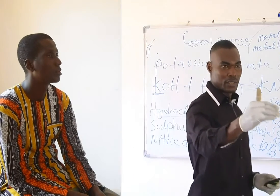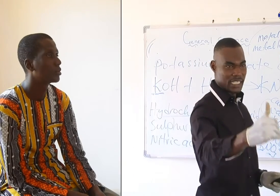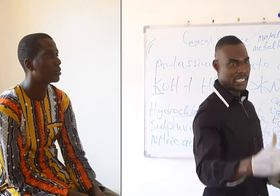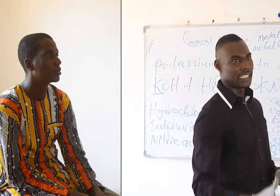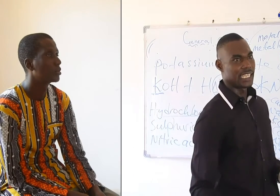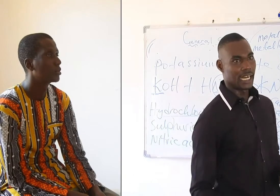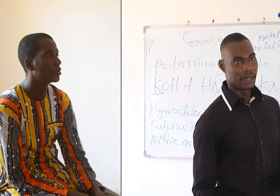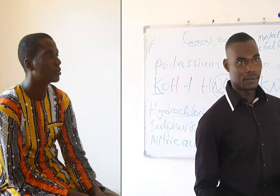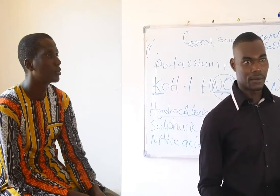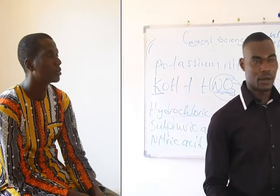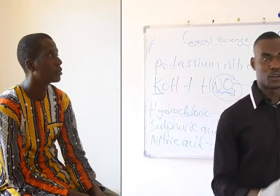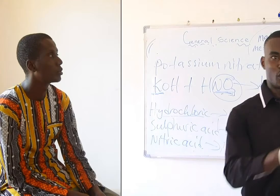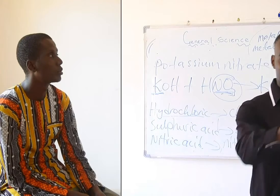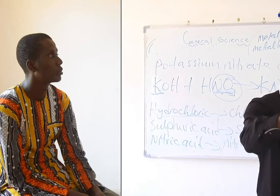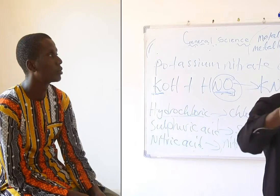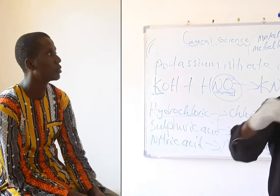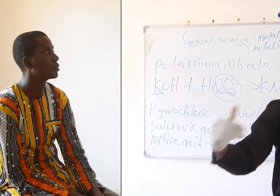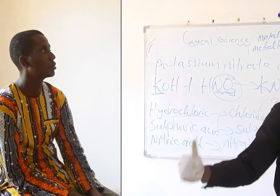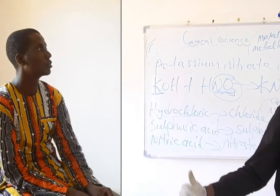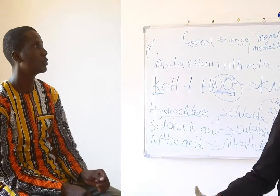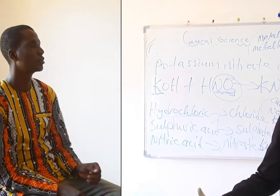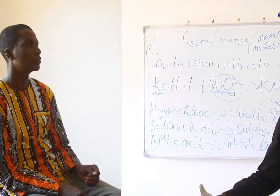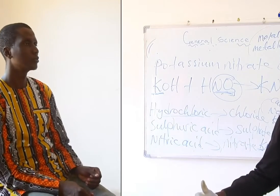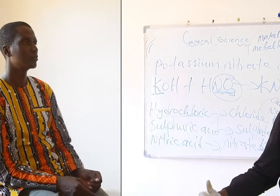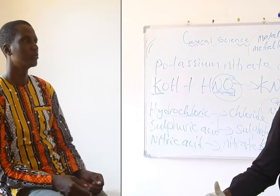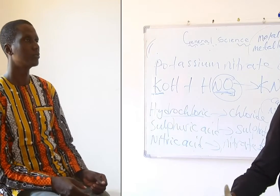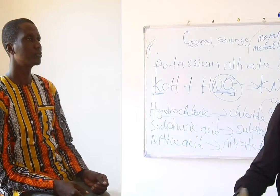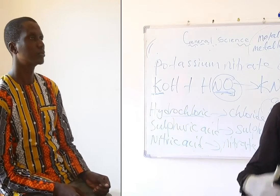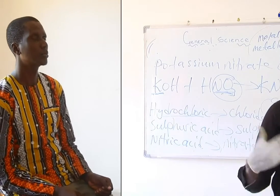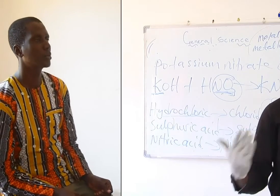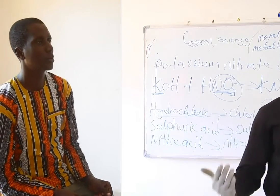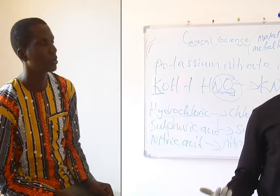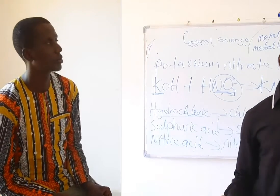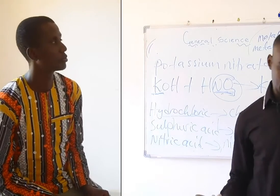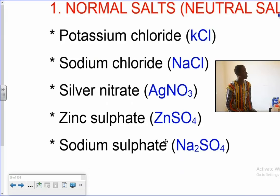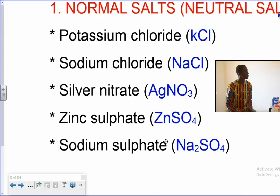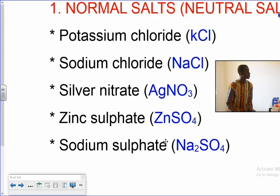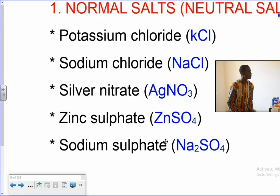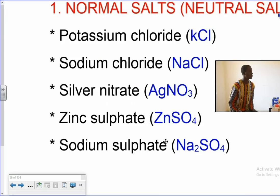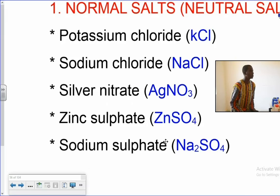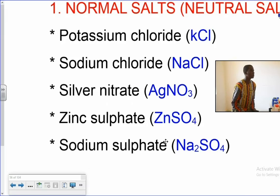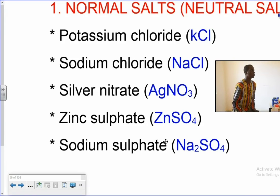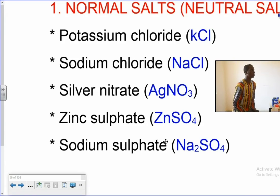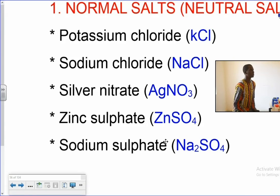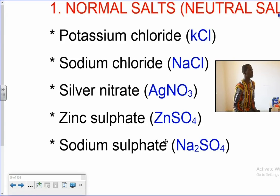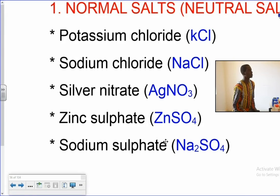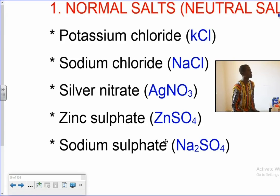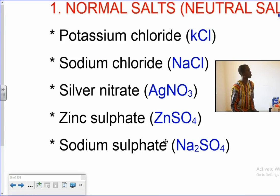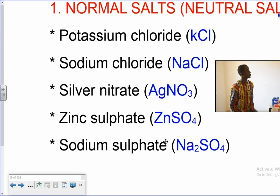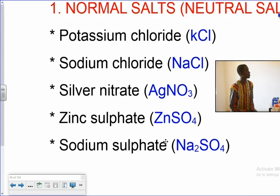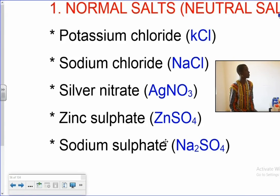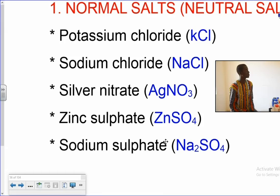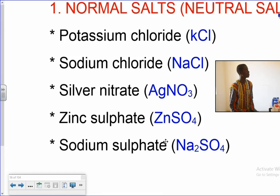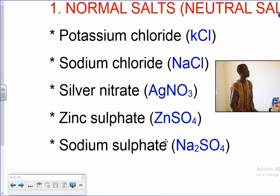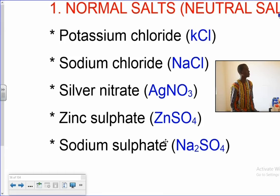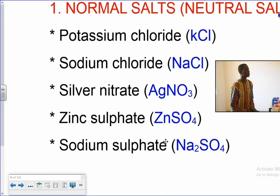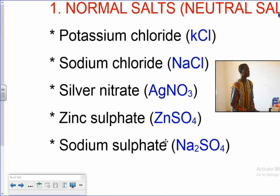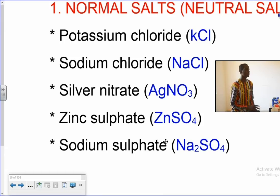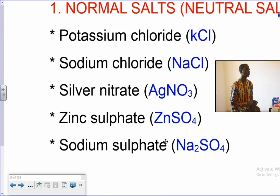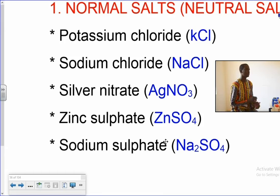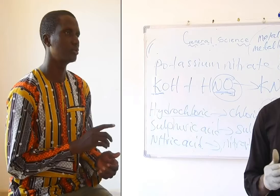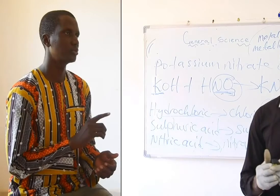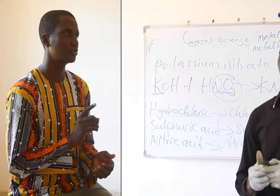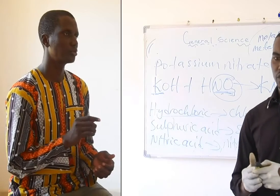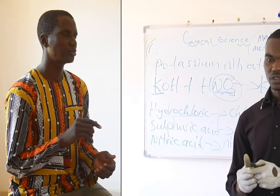our today's lesson here on normal salts. But before we end up the lesson, let's look at some little bit